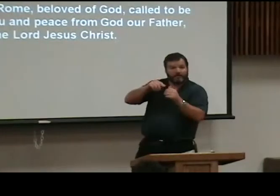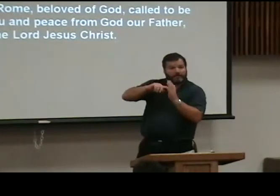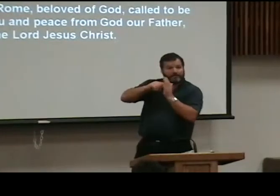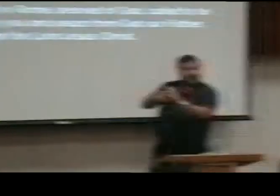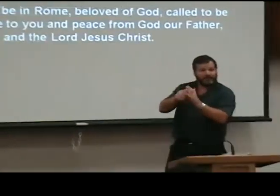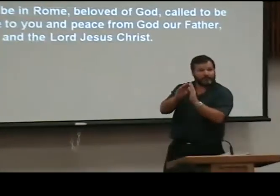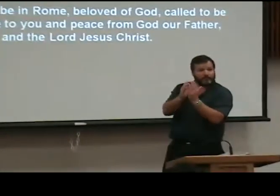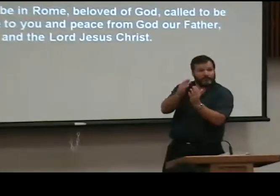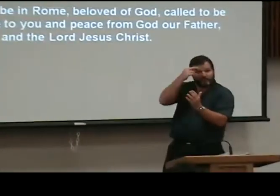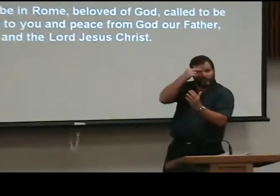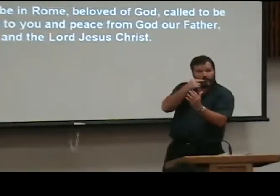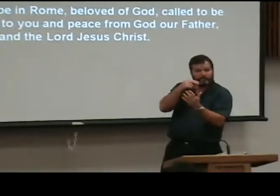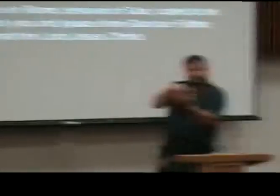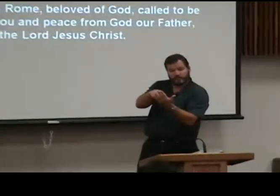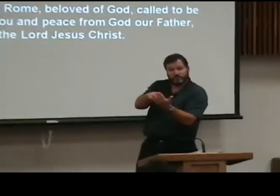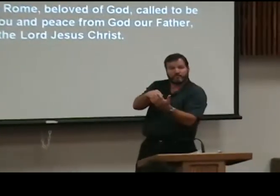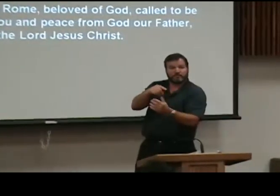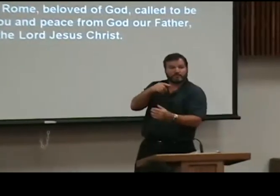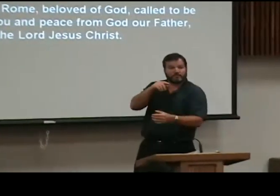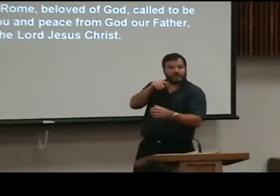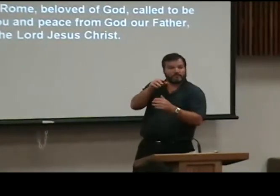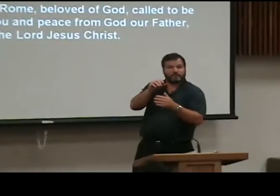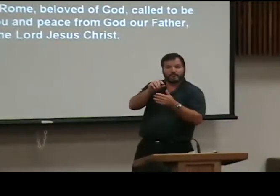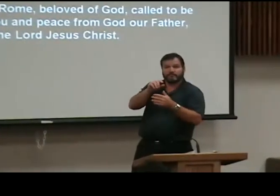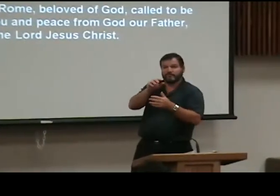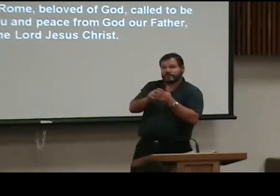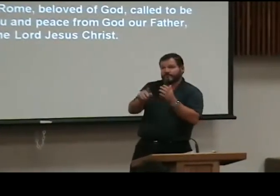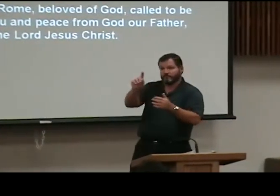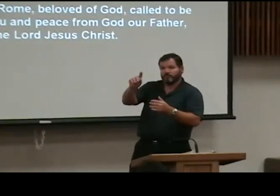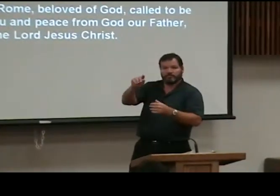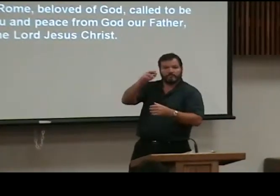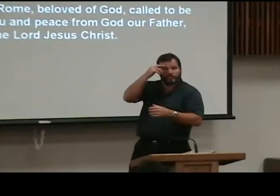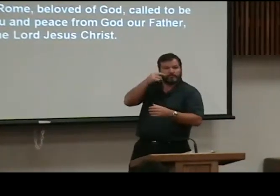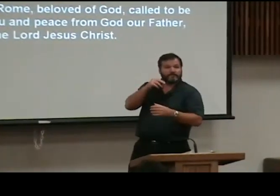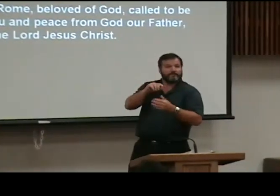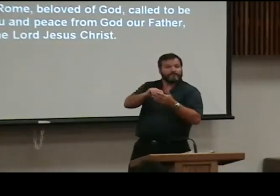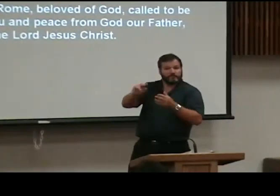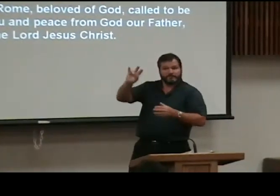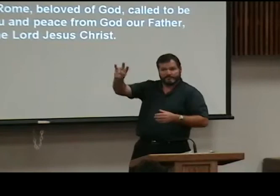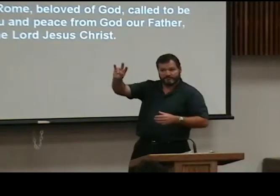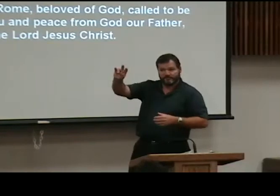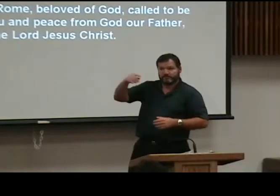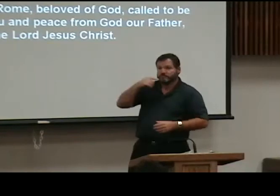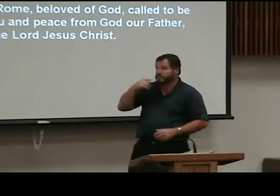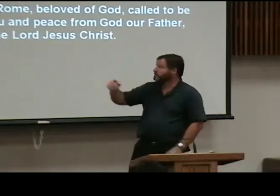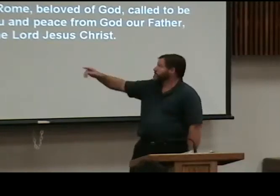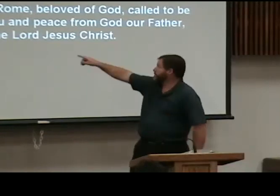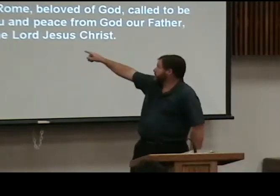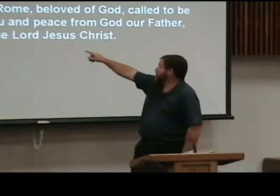Remember? We studied the book of Romans. Chapter 1. Chapter 7.